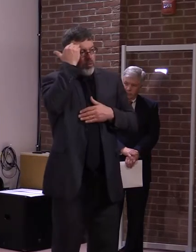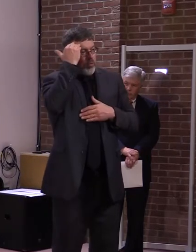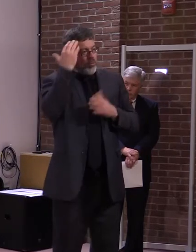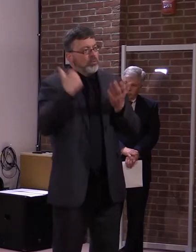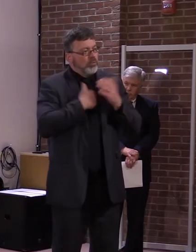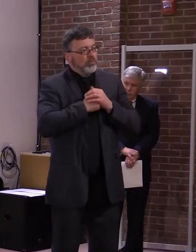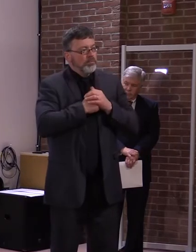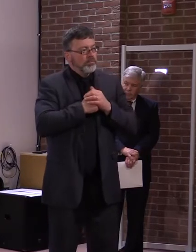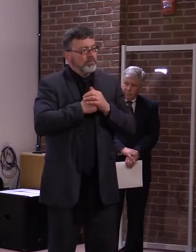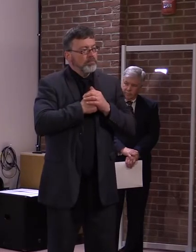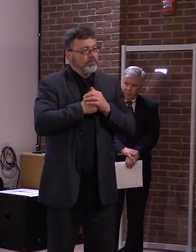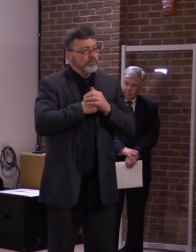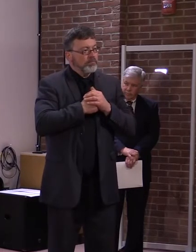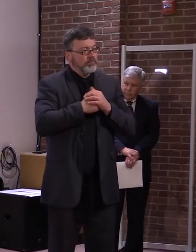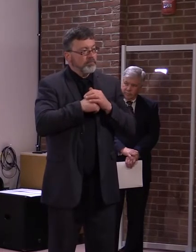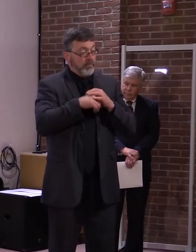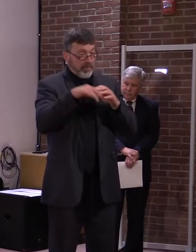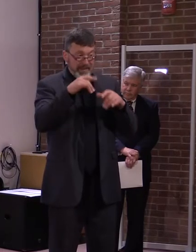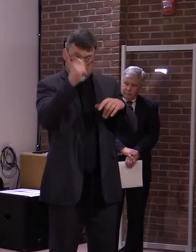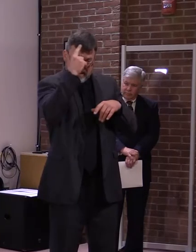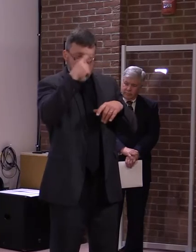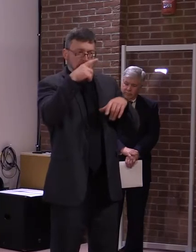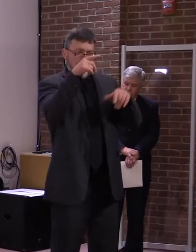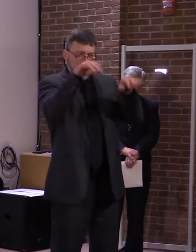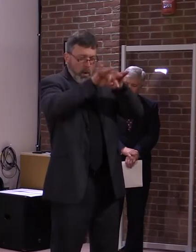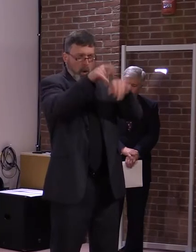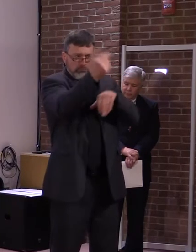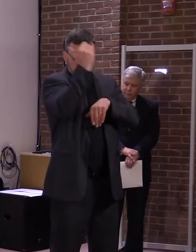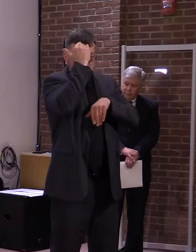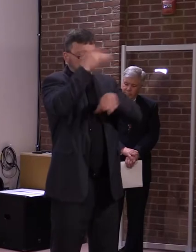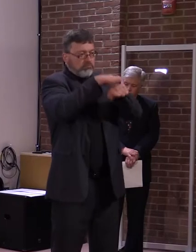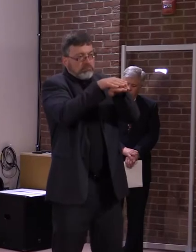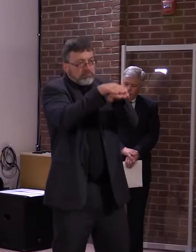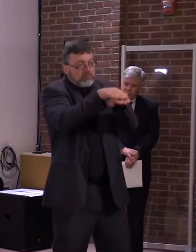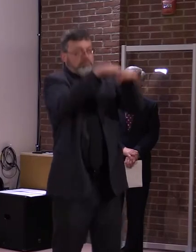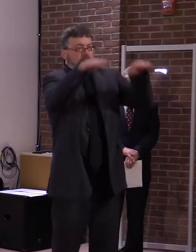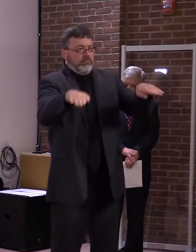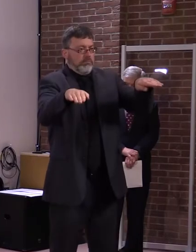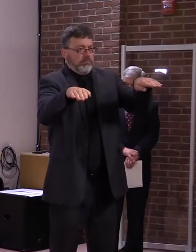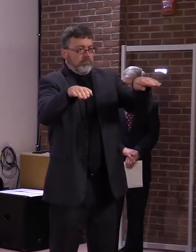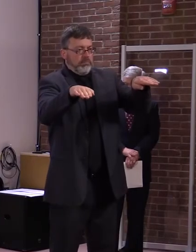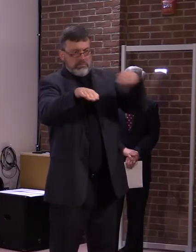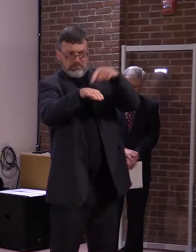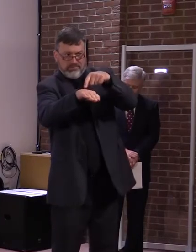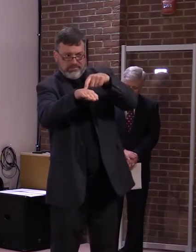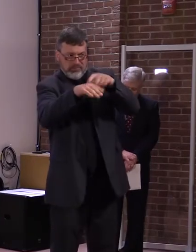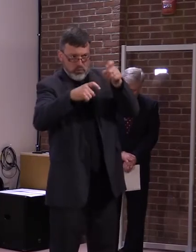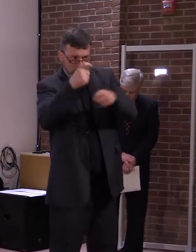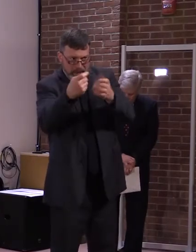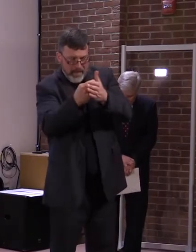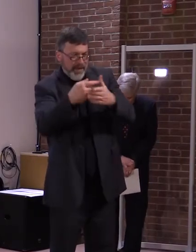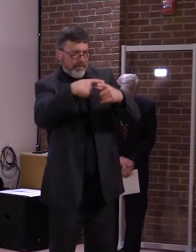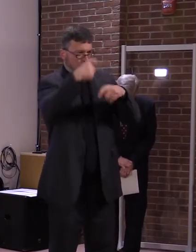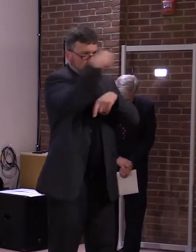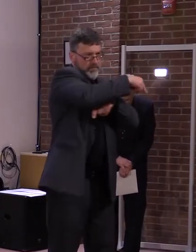grant-funded programs. I just wanted to clarify that. Okay. Thanks.